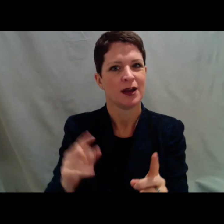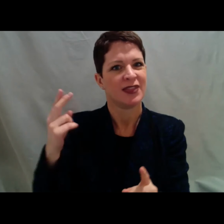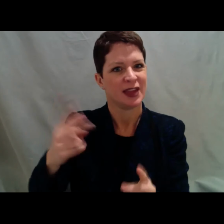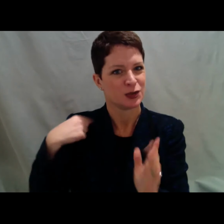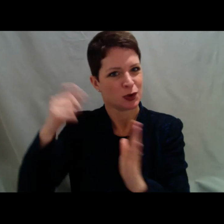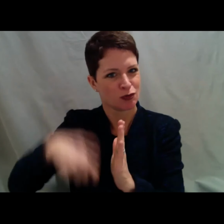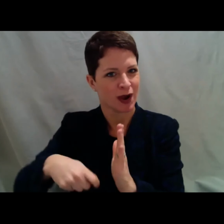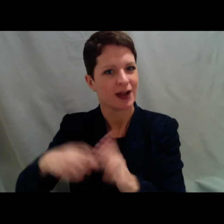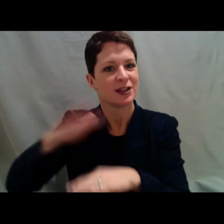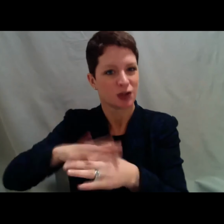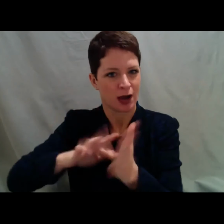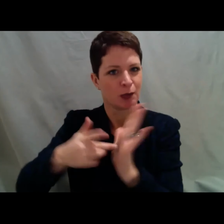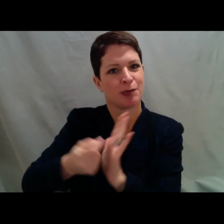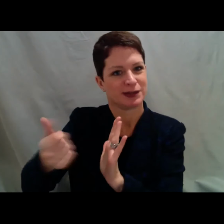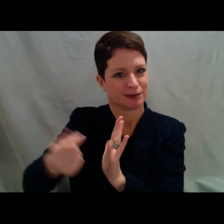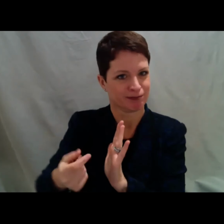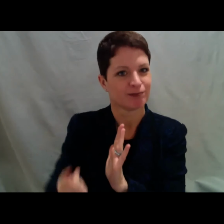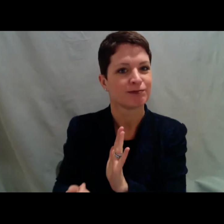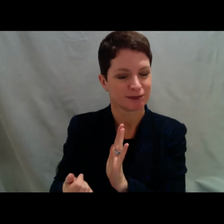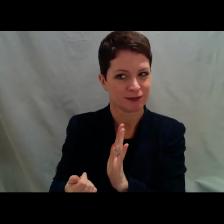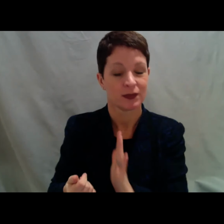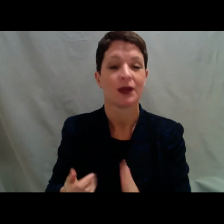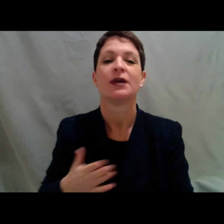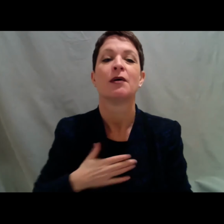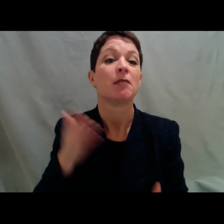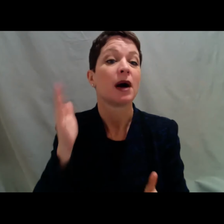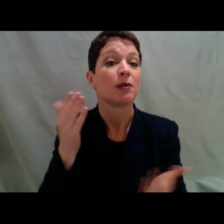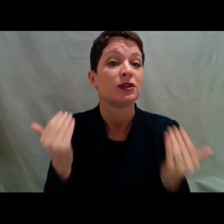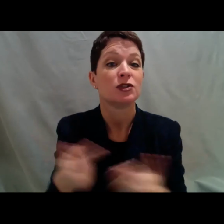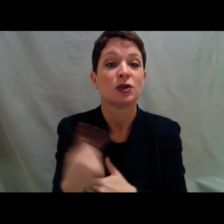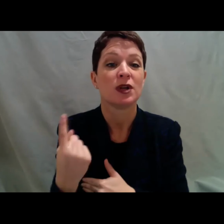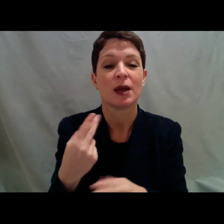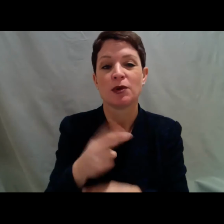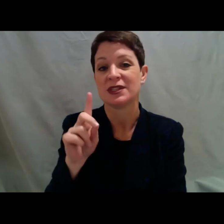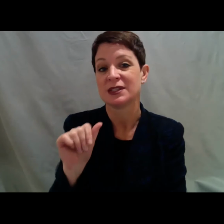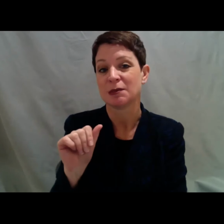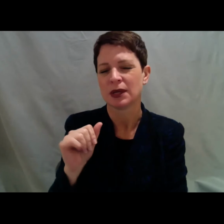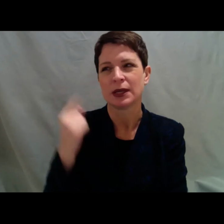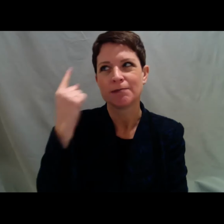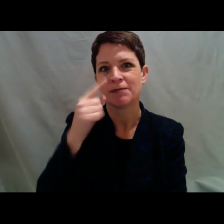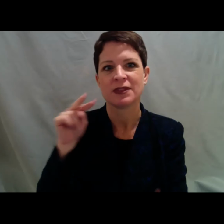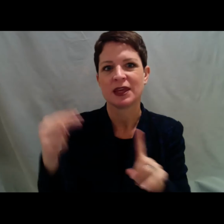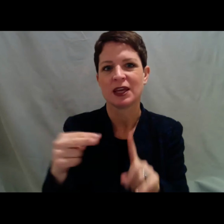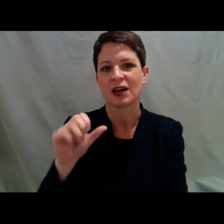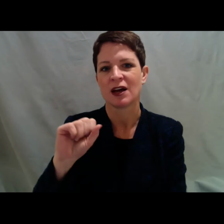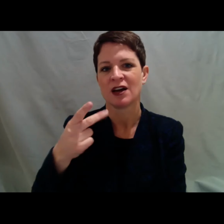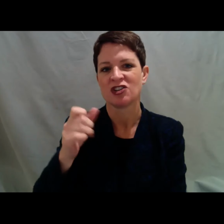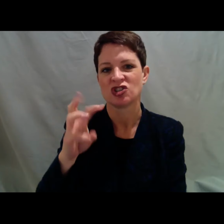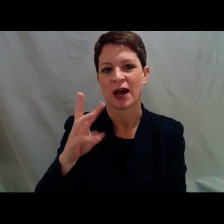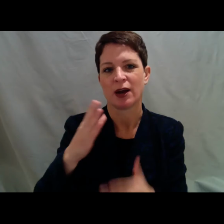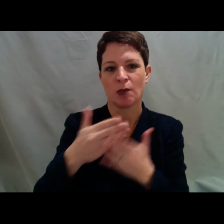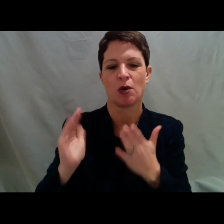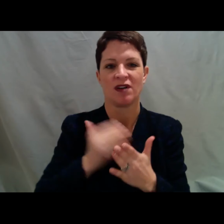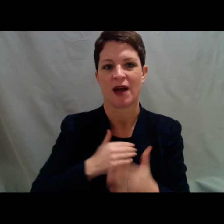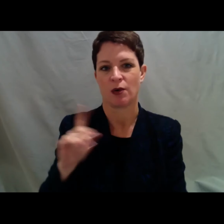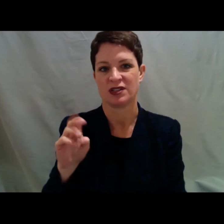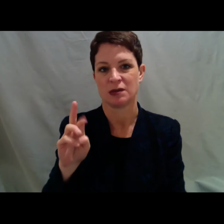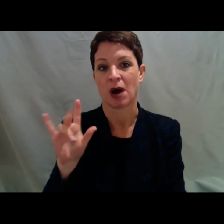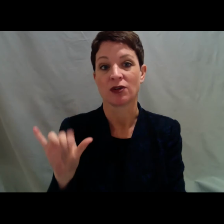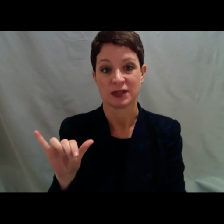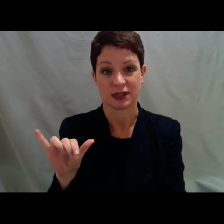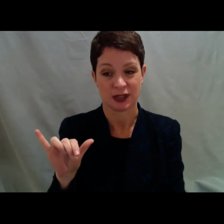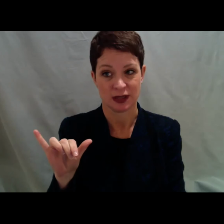write. So for my presentation, I'll be using disability to think about the shadow side of our democracy.